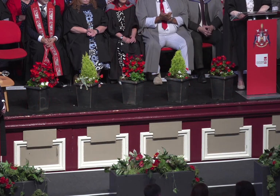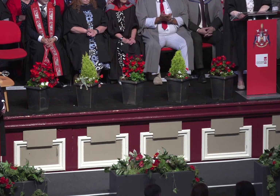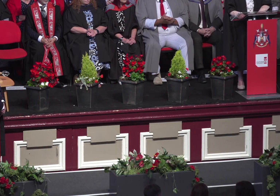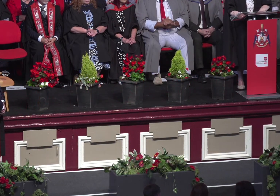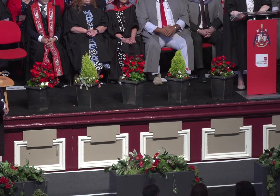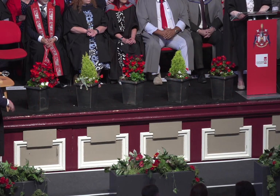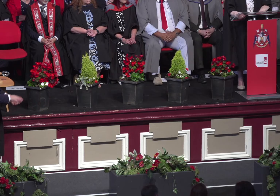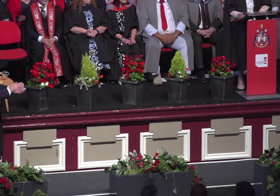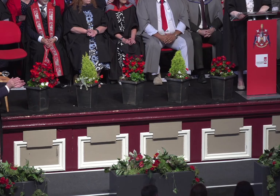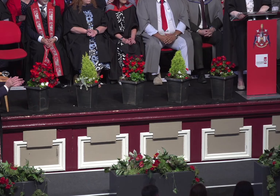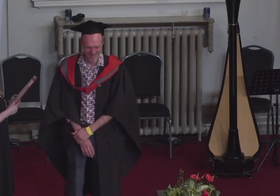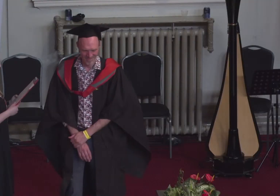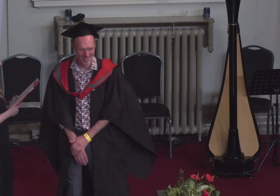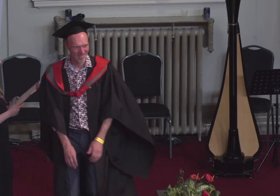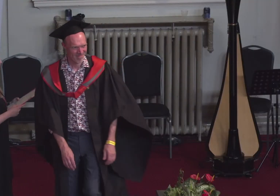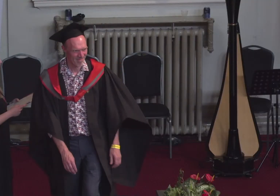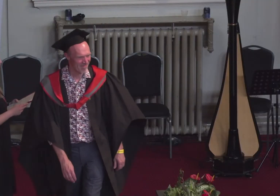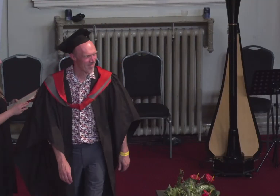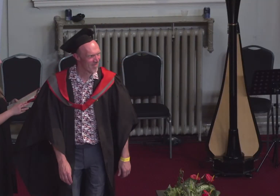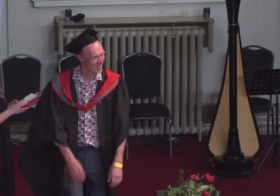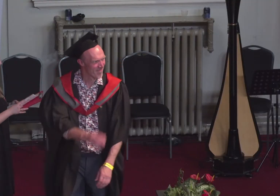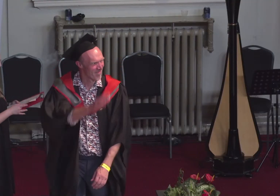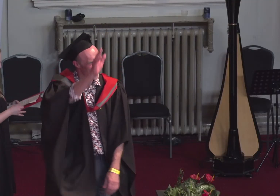Mark Anthony Thomas.